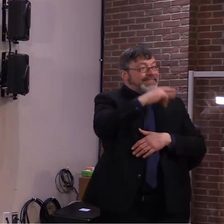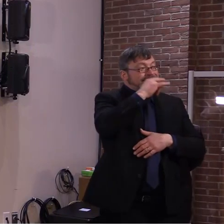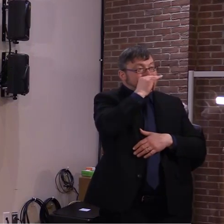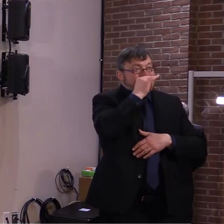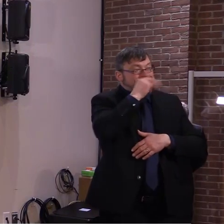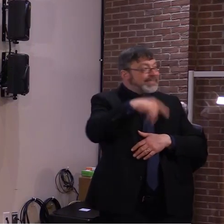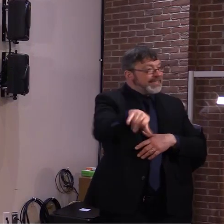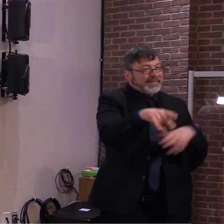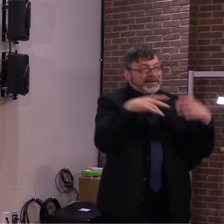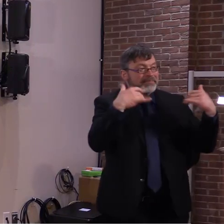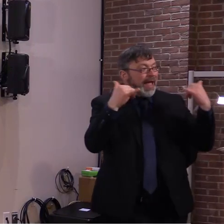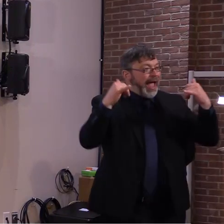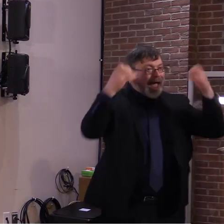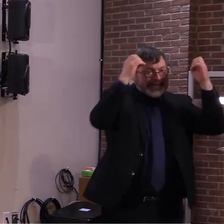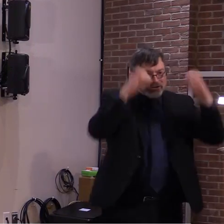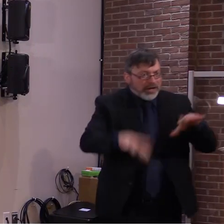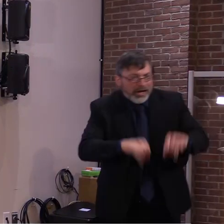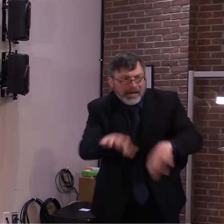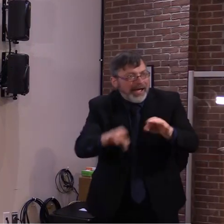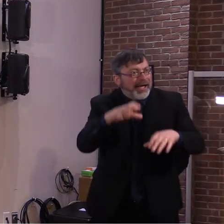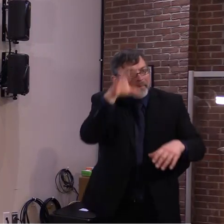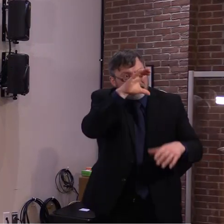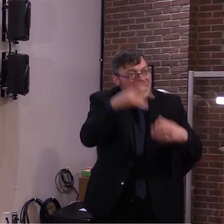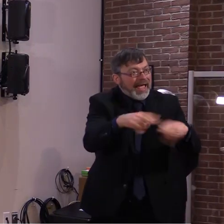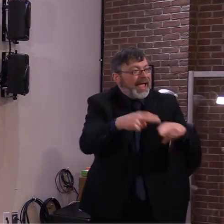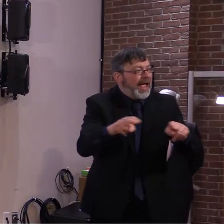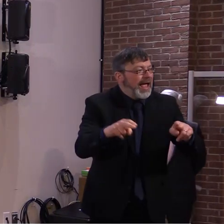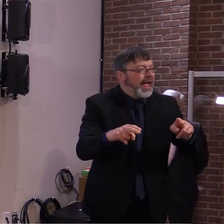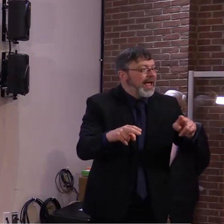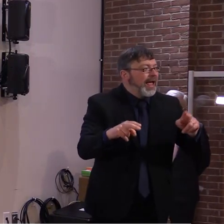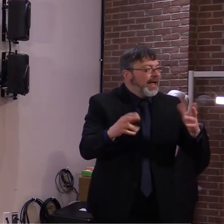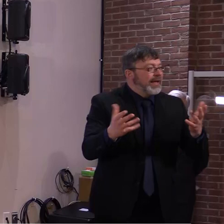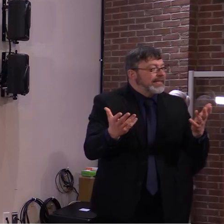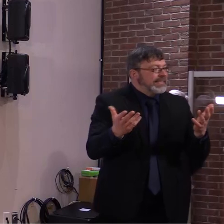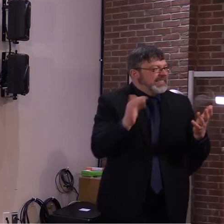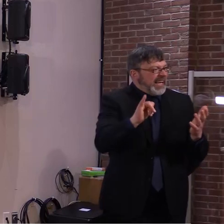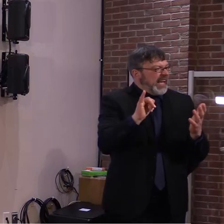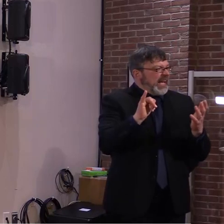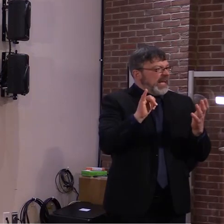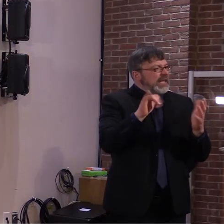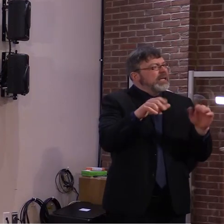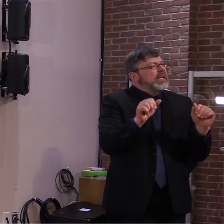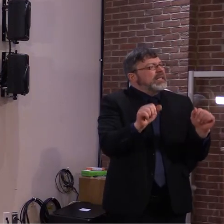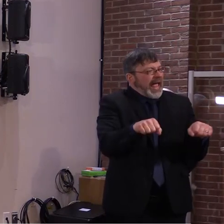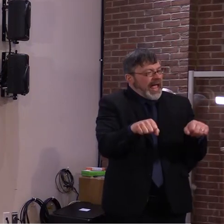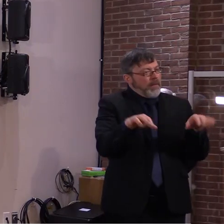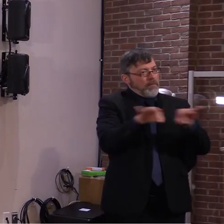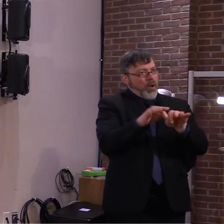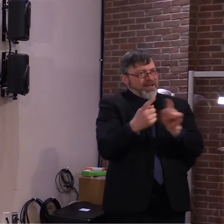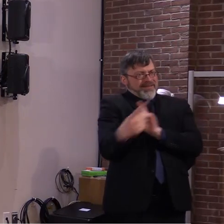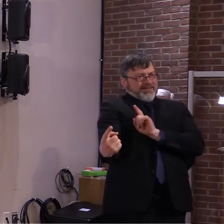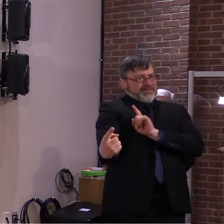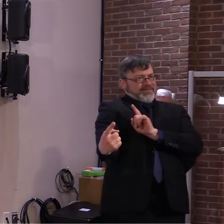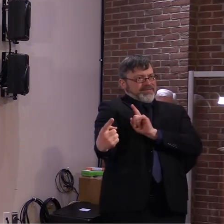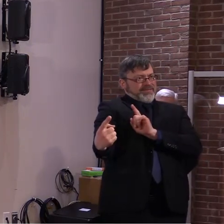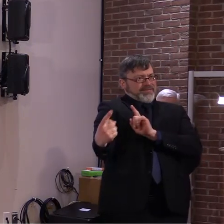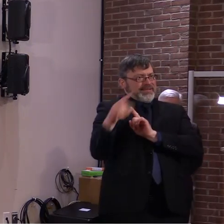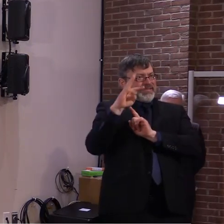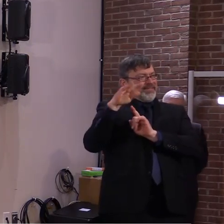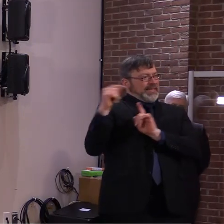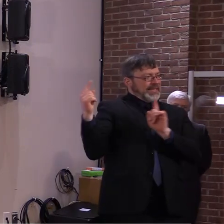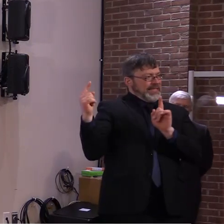I know this is difficult, but again, we've been at it for over a year. We just need to hang tough for a few more weeks.